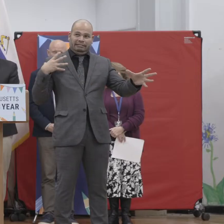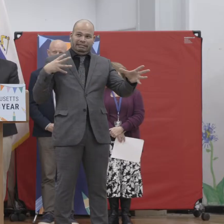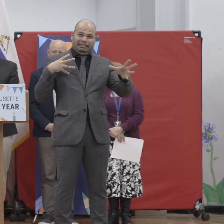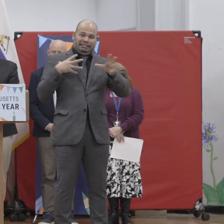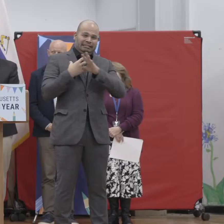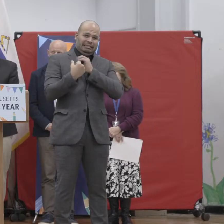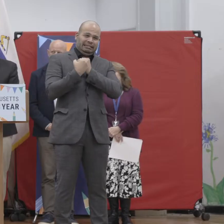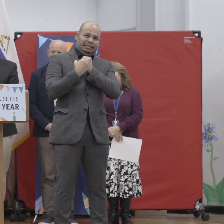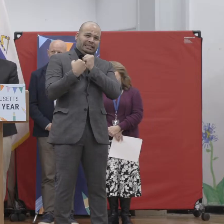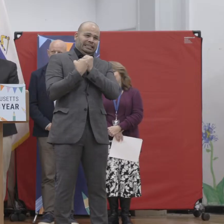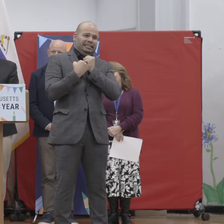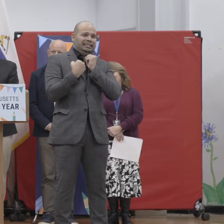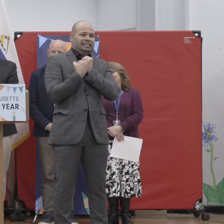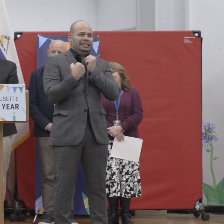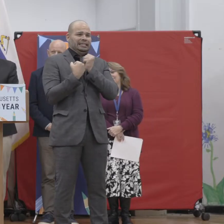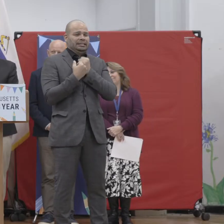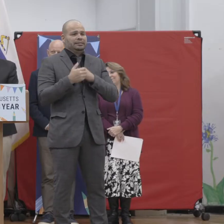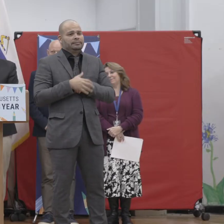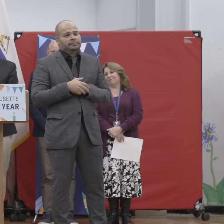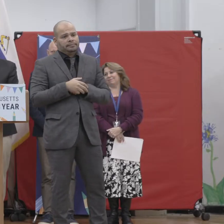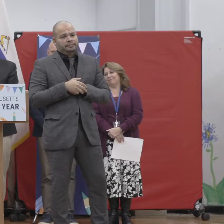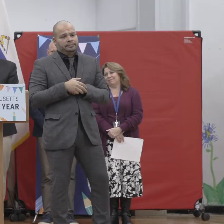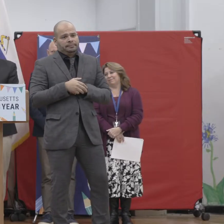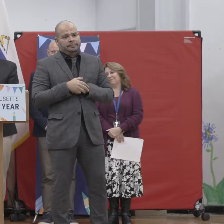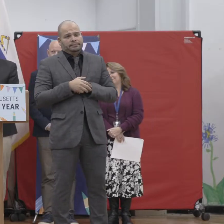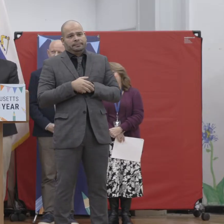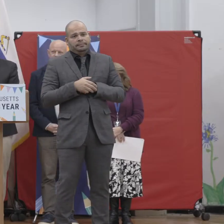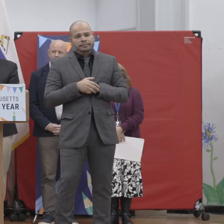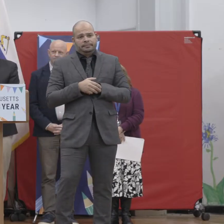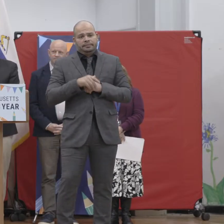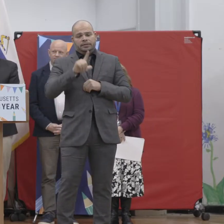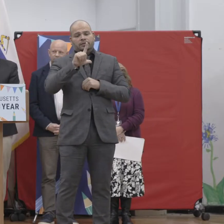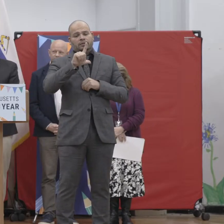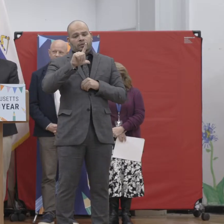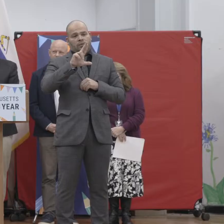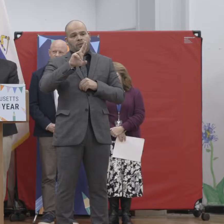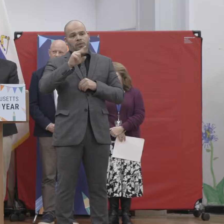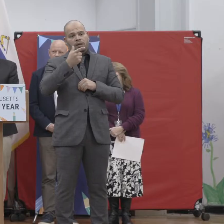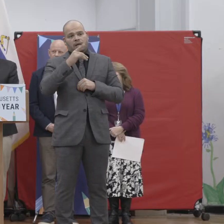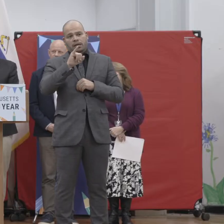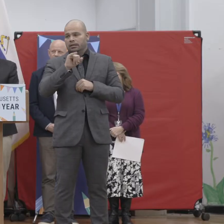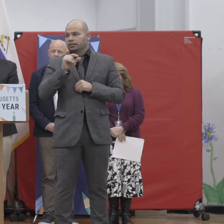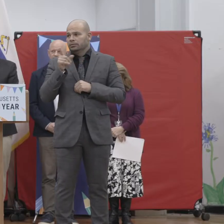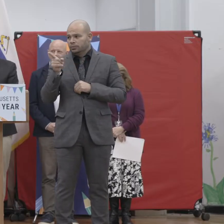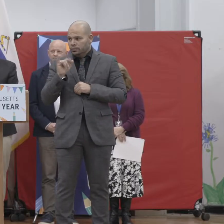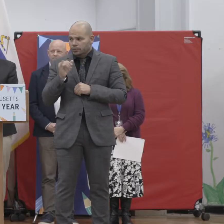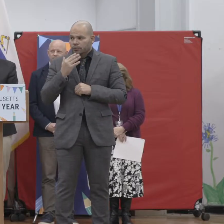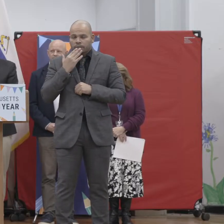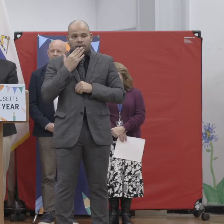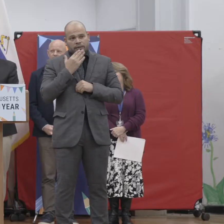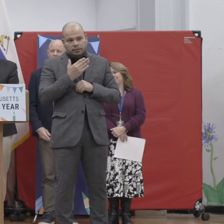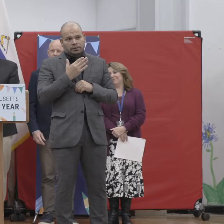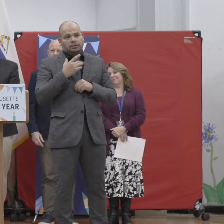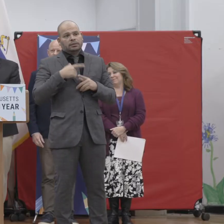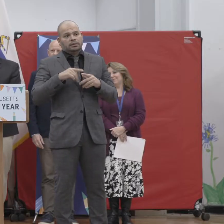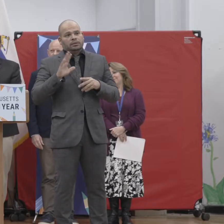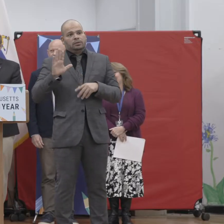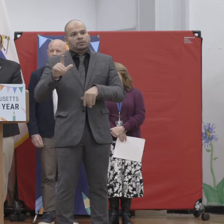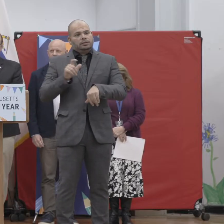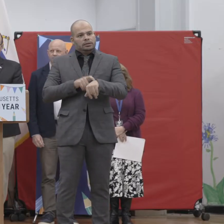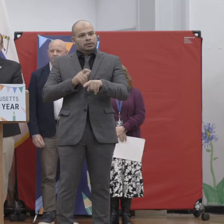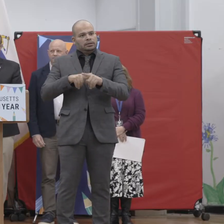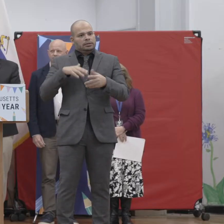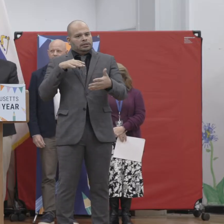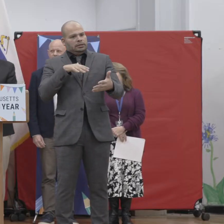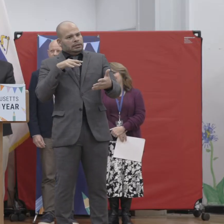Ms. Ludi. Between your job here and your full-time coursework at UMass Boston, you are basically the